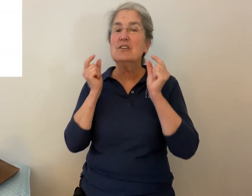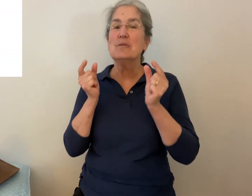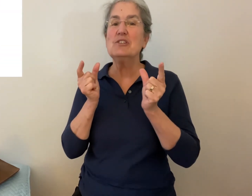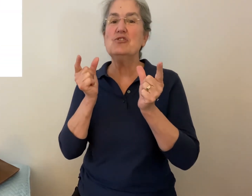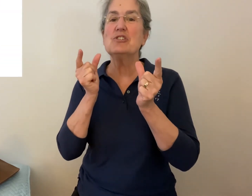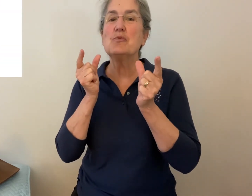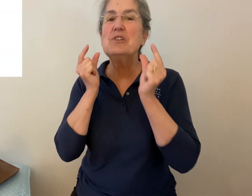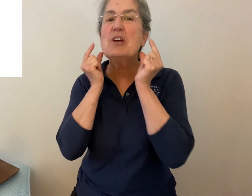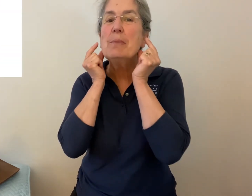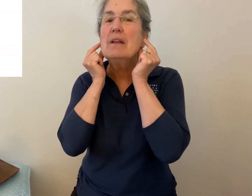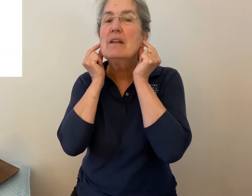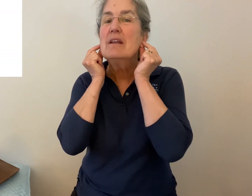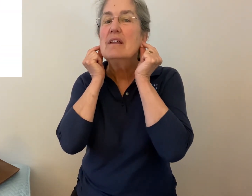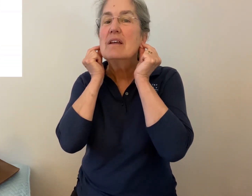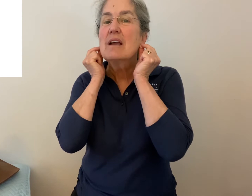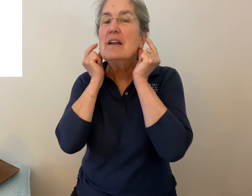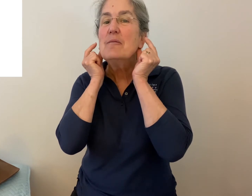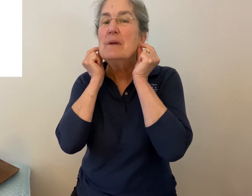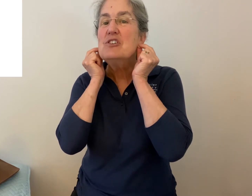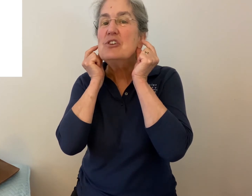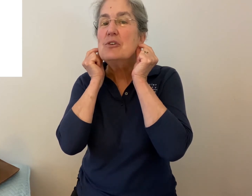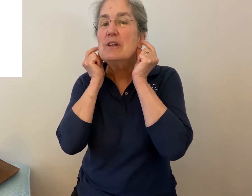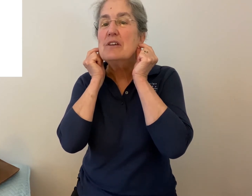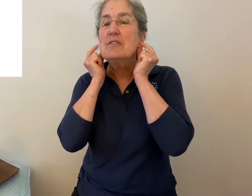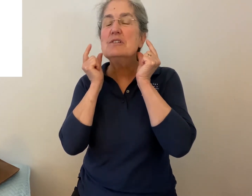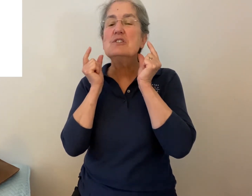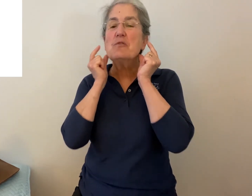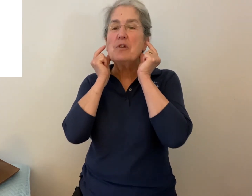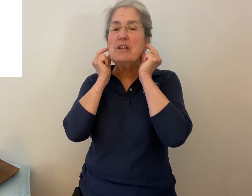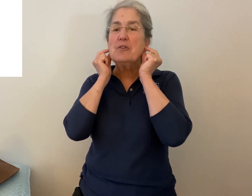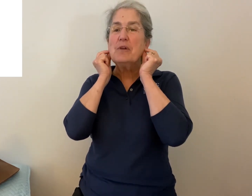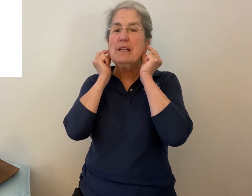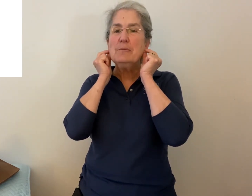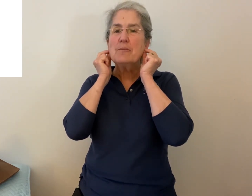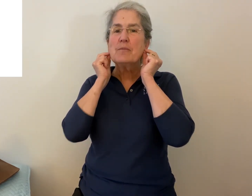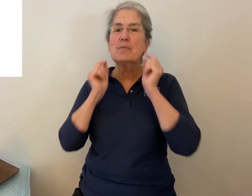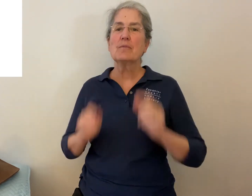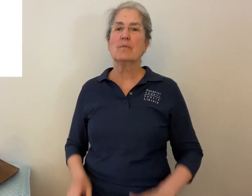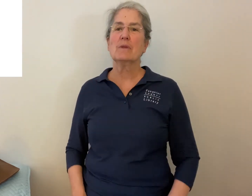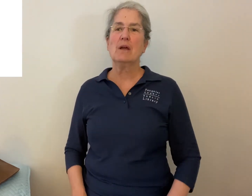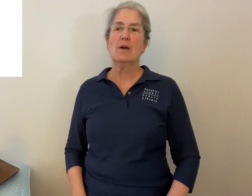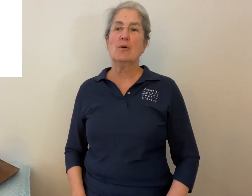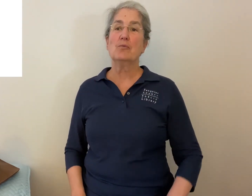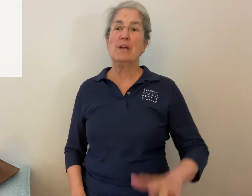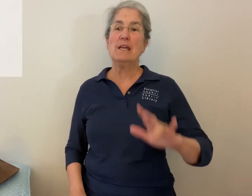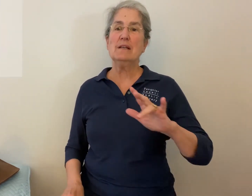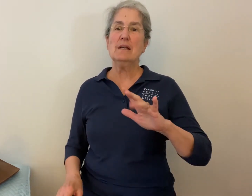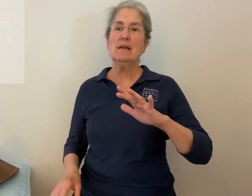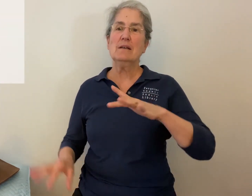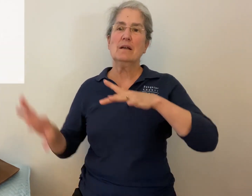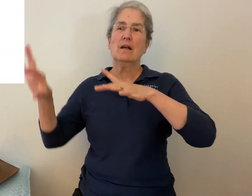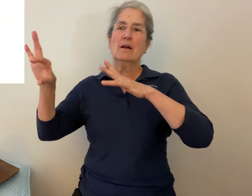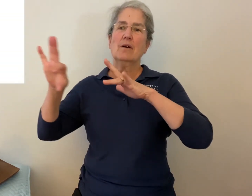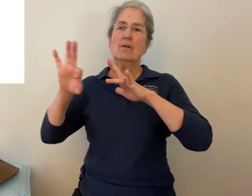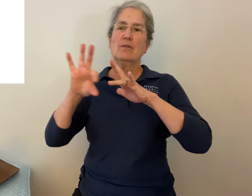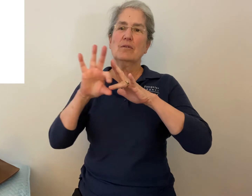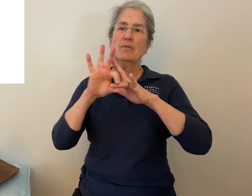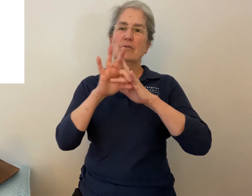Earrings, you just reach up and pinch at your ears for earring. Ring.